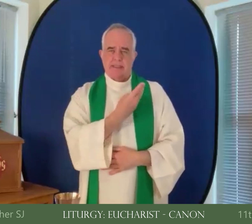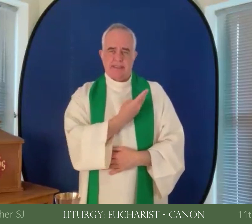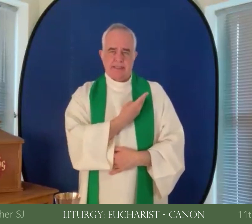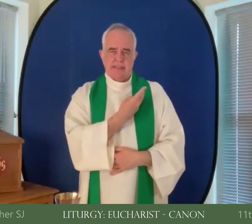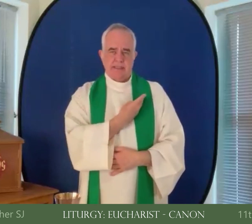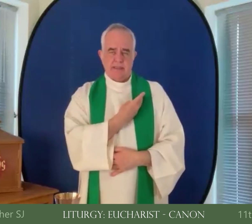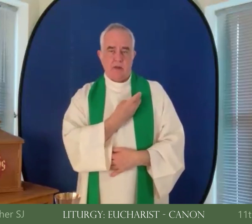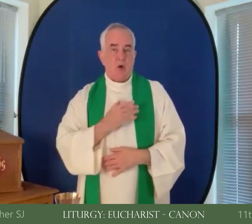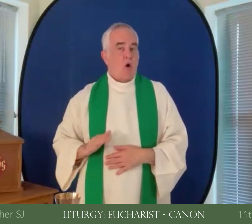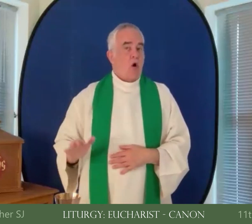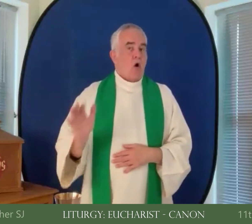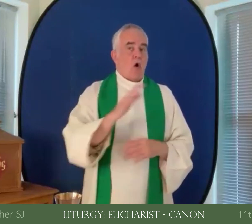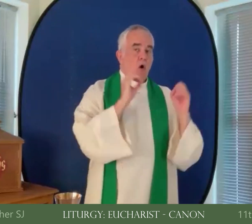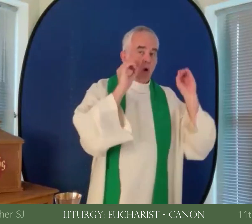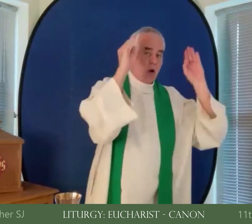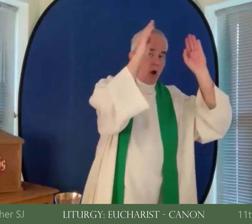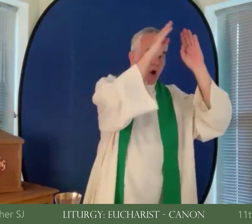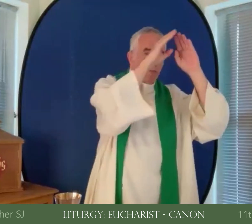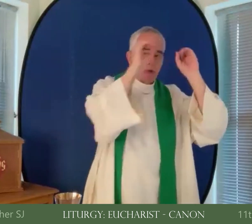Francis, all our